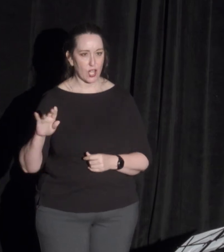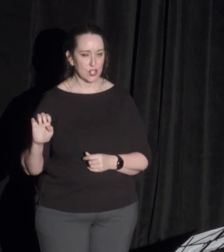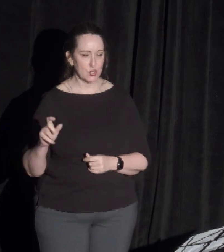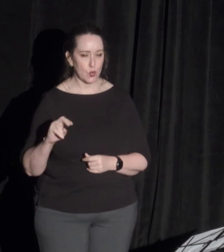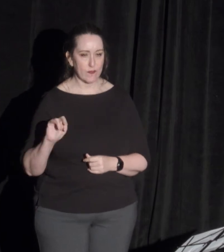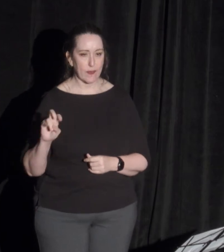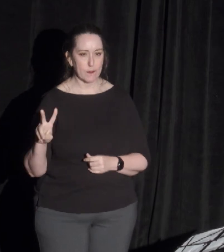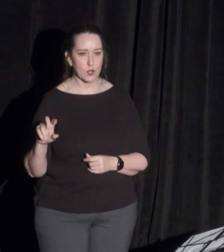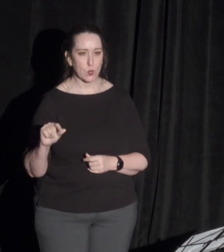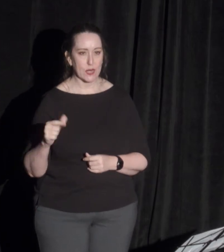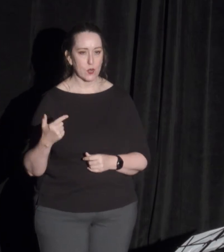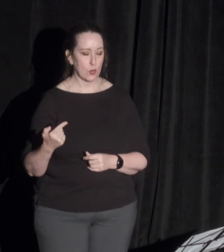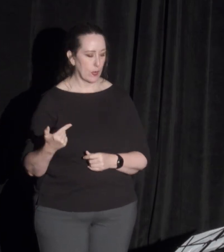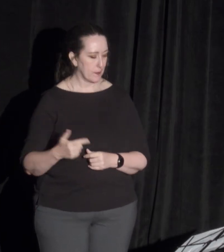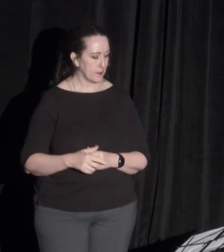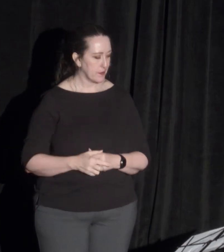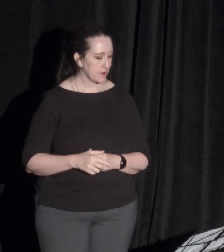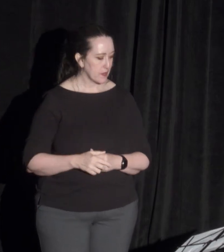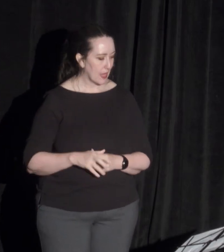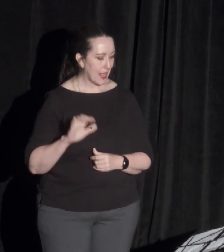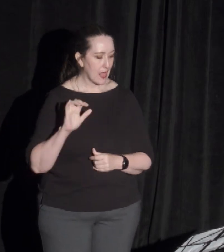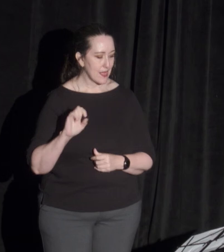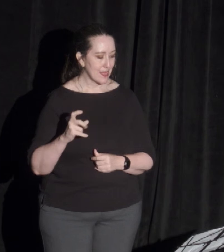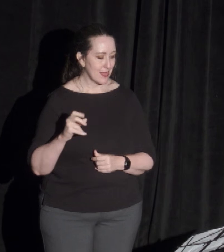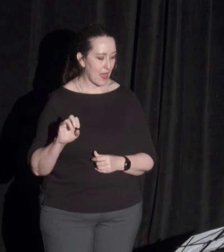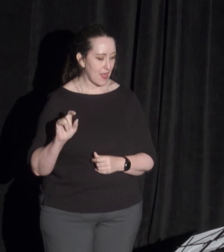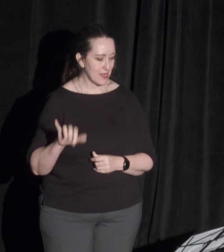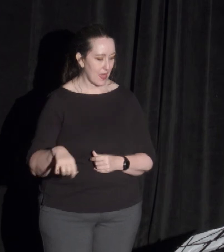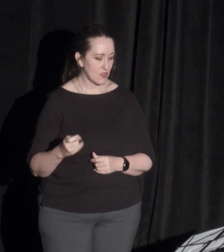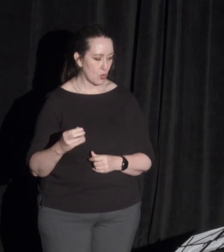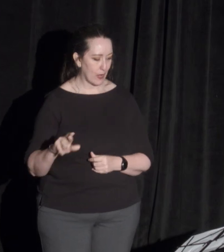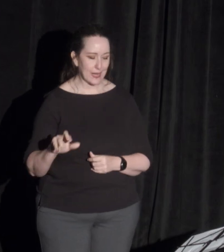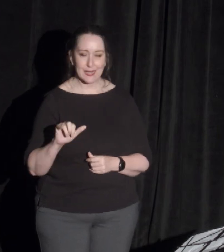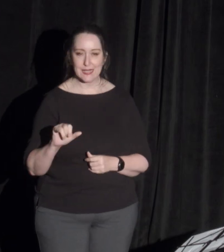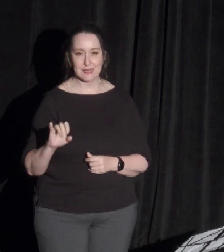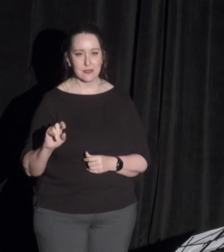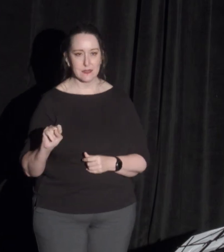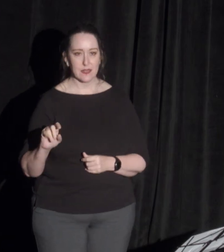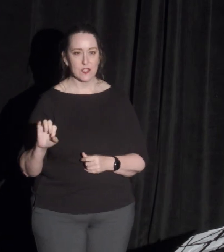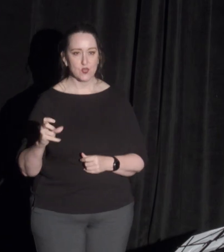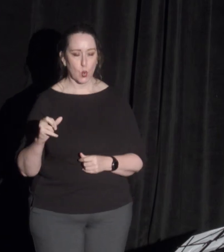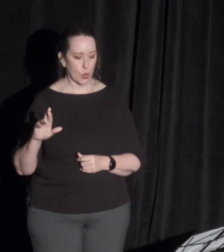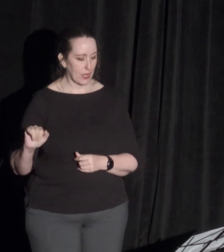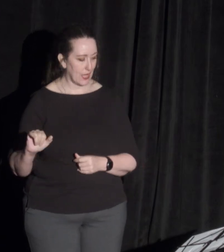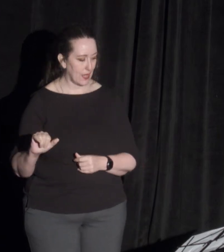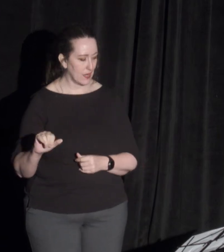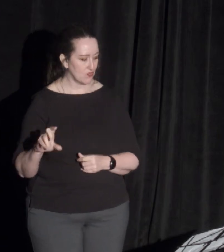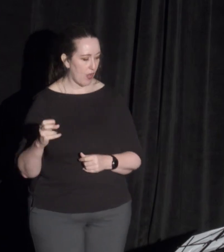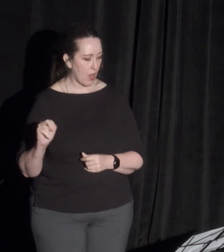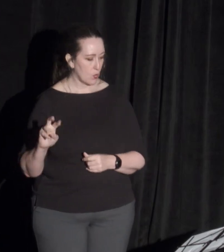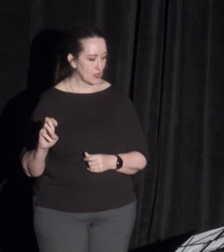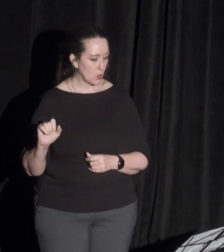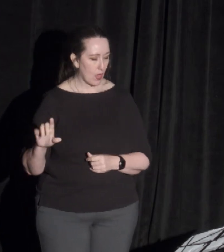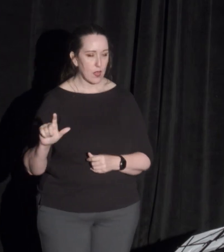2021. That Story Isn't the Story by John Wiswell, Uncanny Magazine, November-December